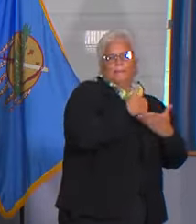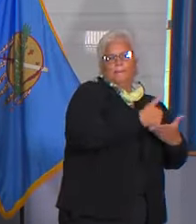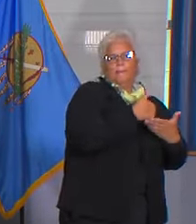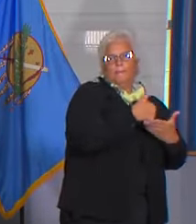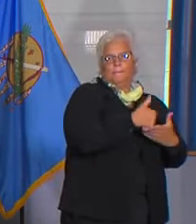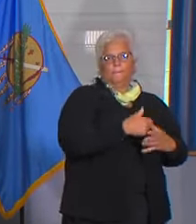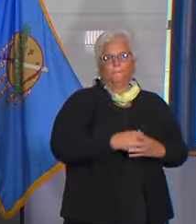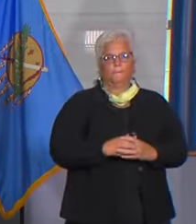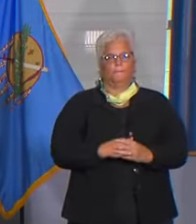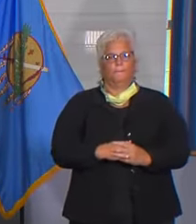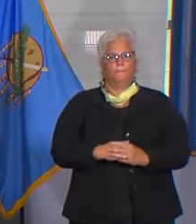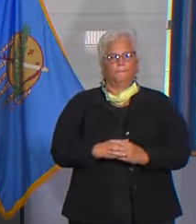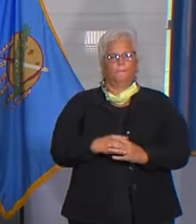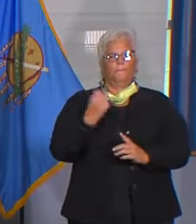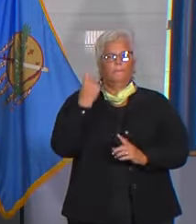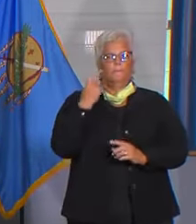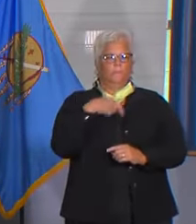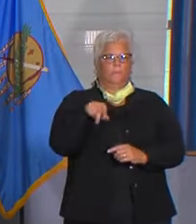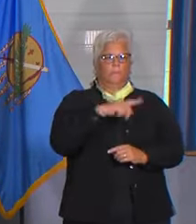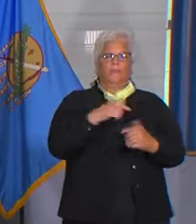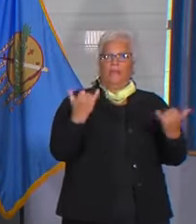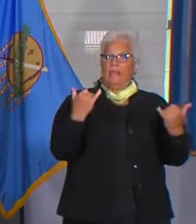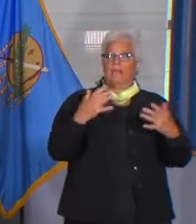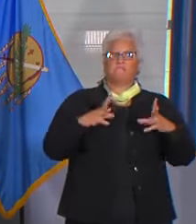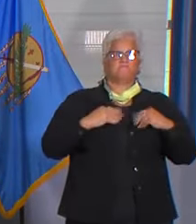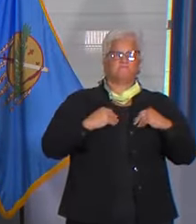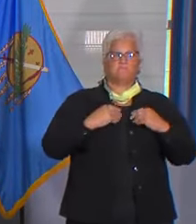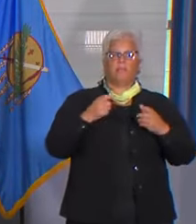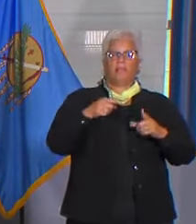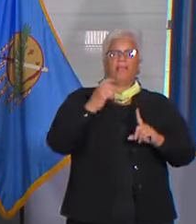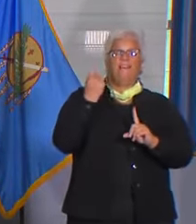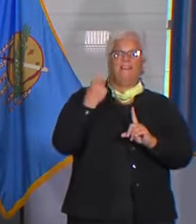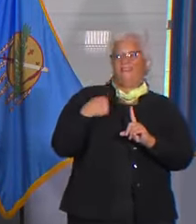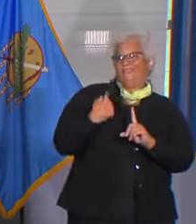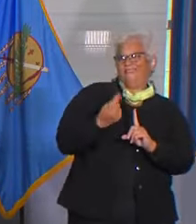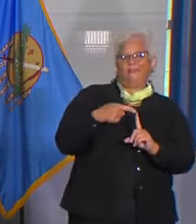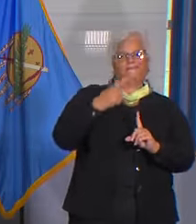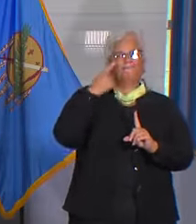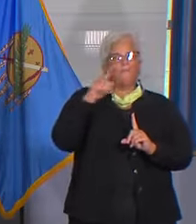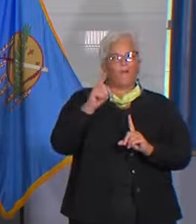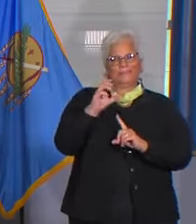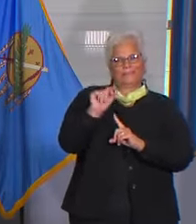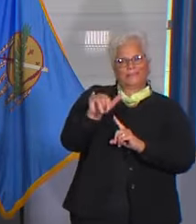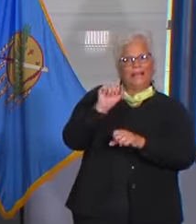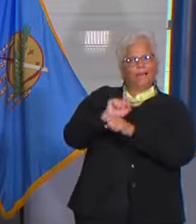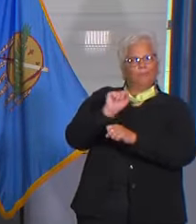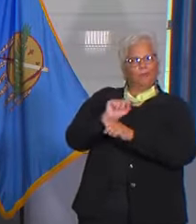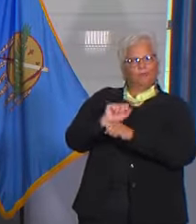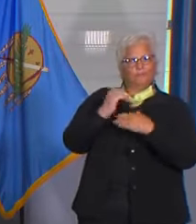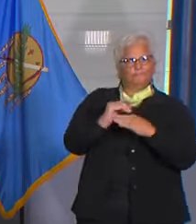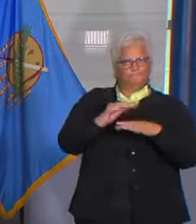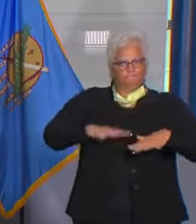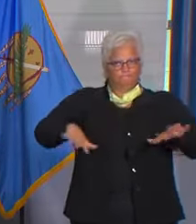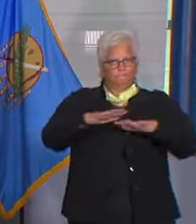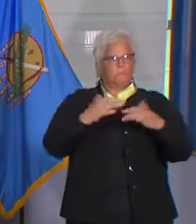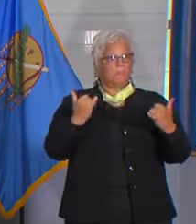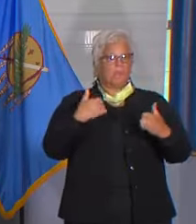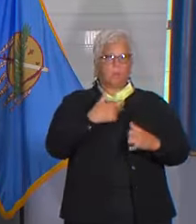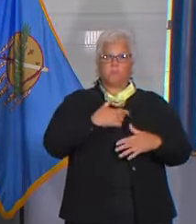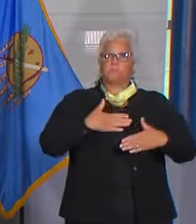so if folks are interested in enrolling their kids in this program, they can